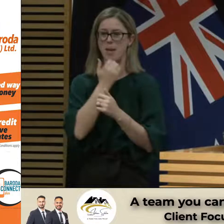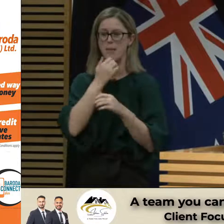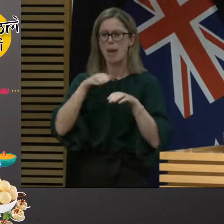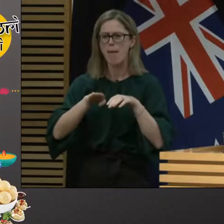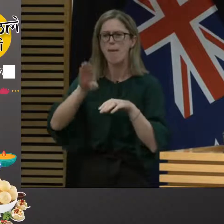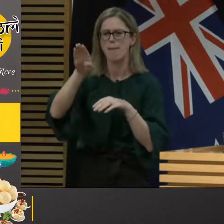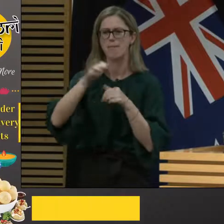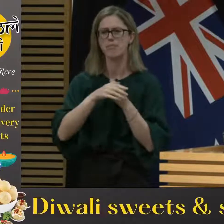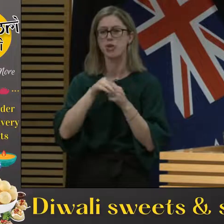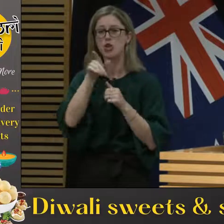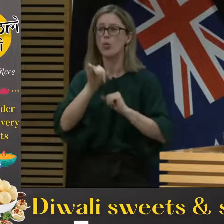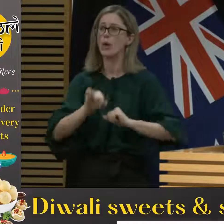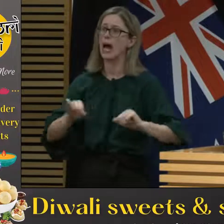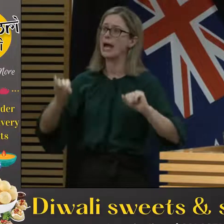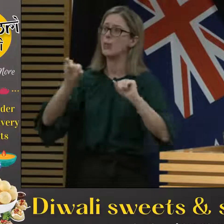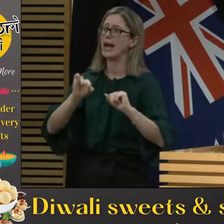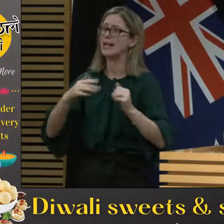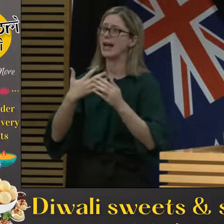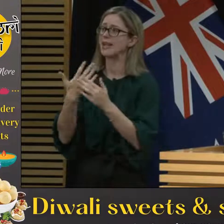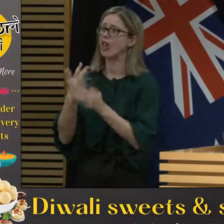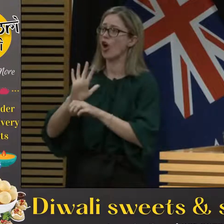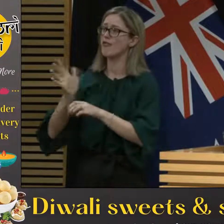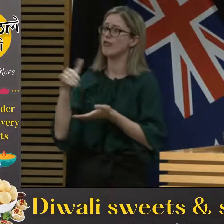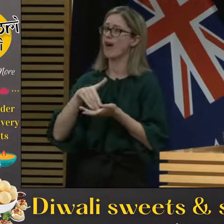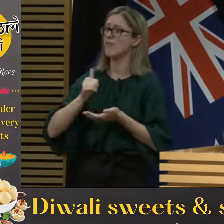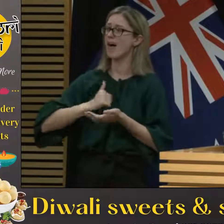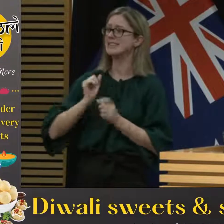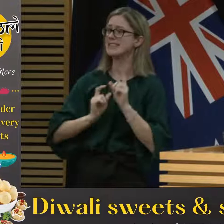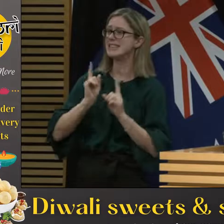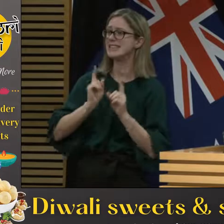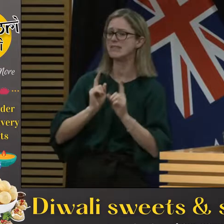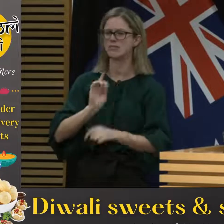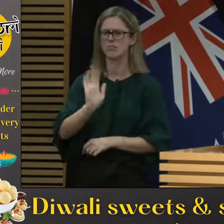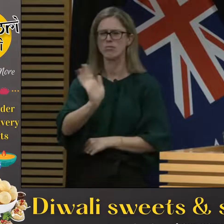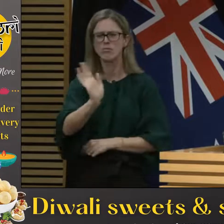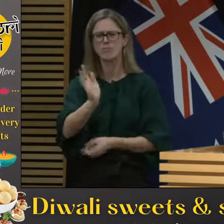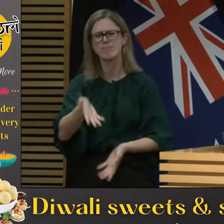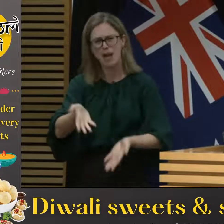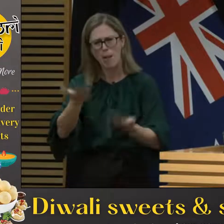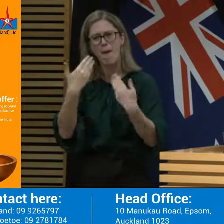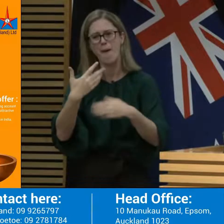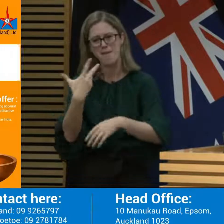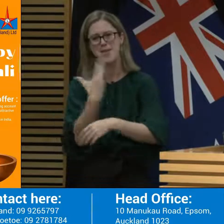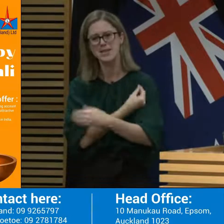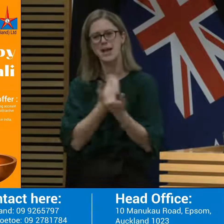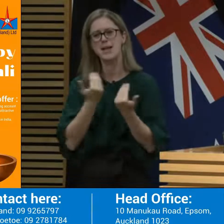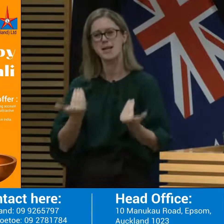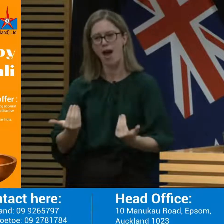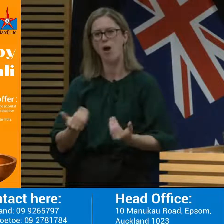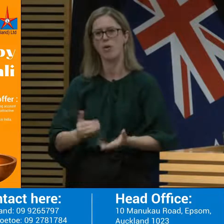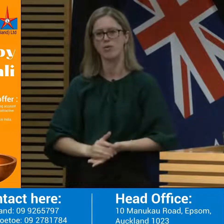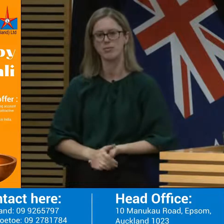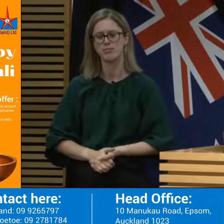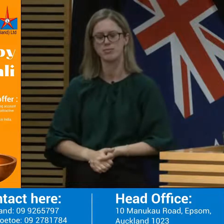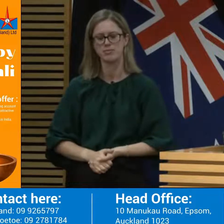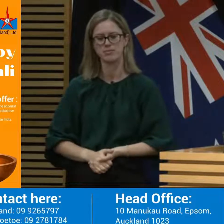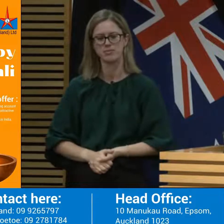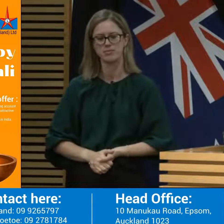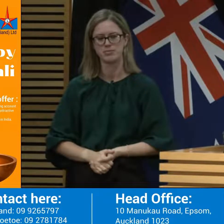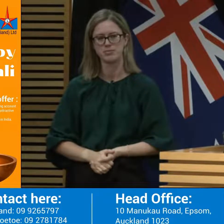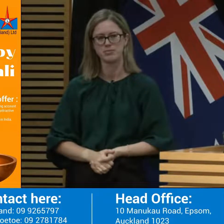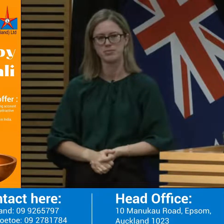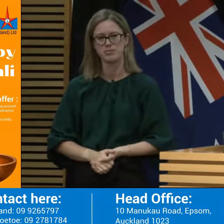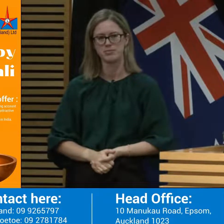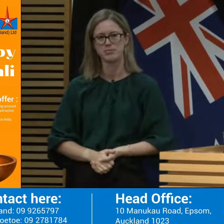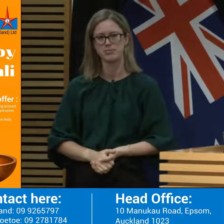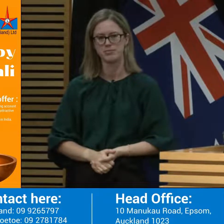please, don't wait until cases come to your town or your city. Get vaccinated now. In the